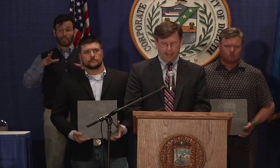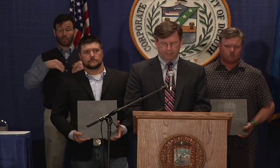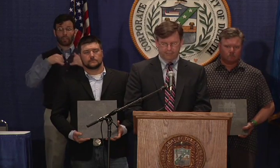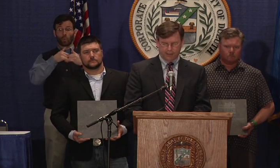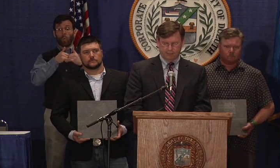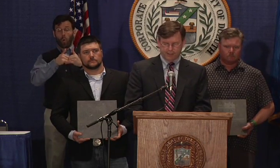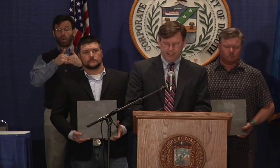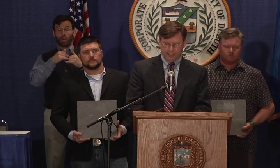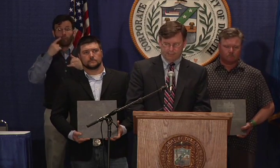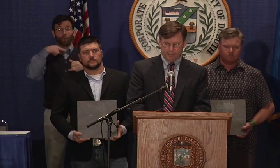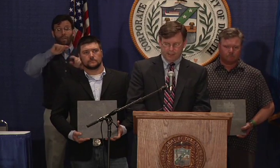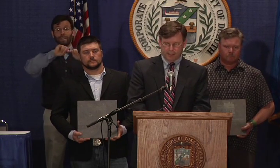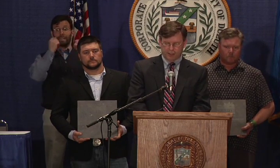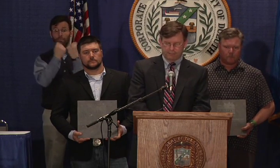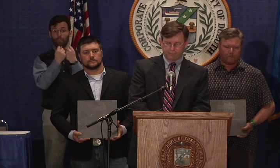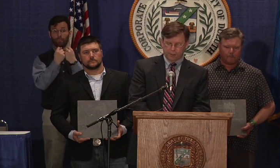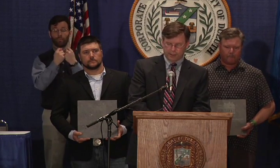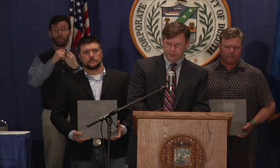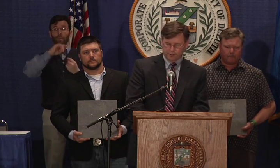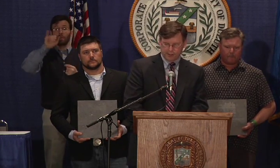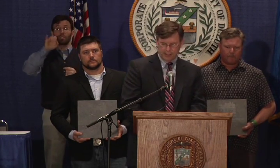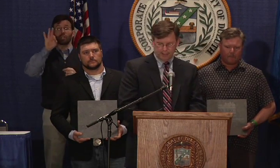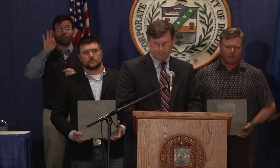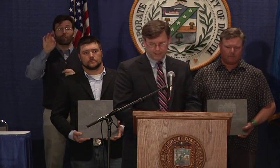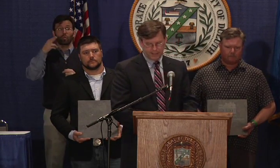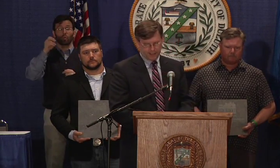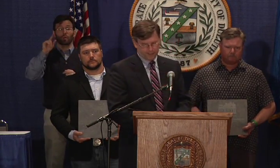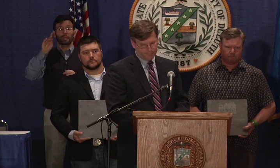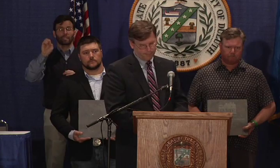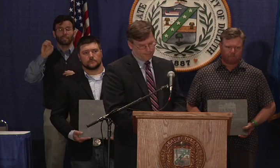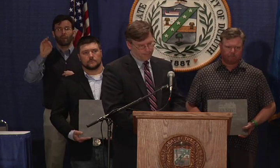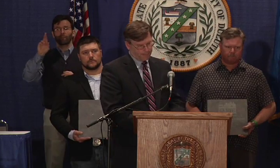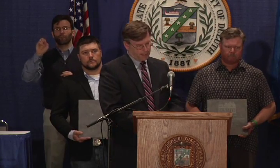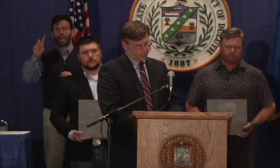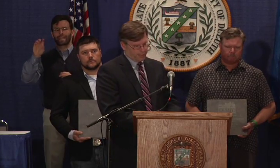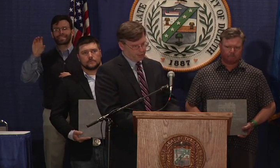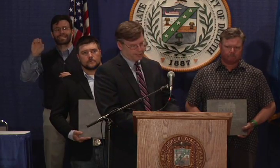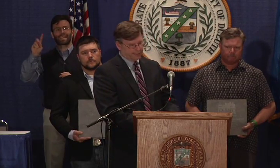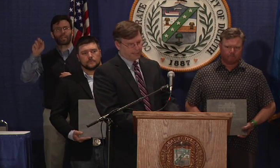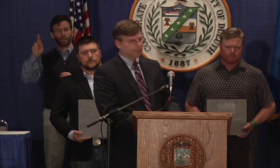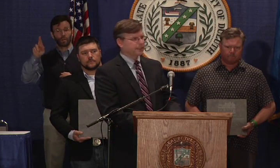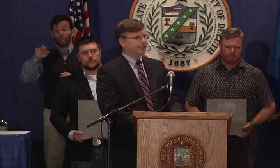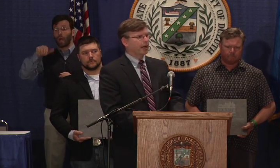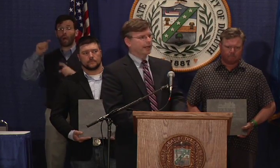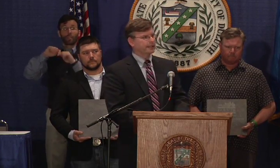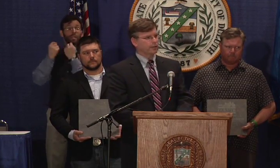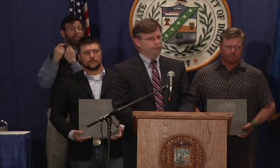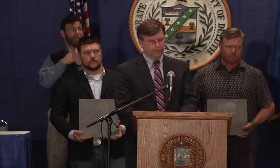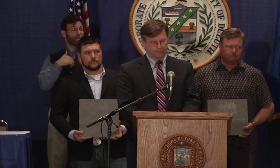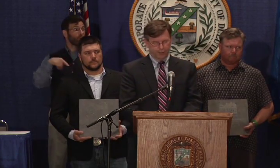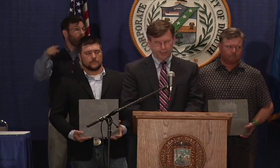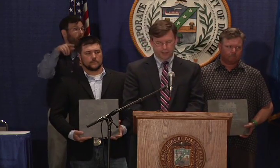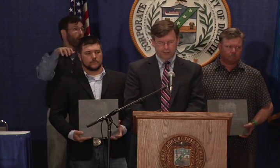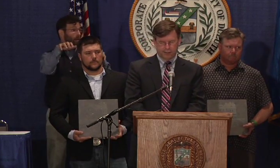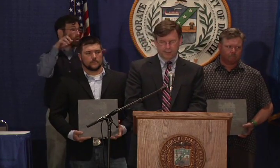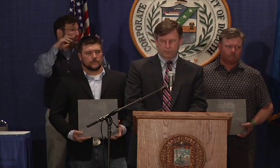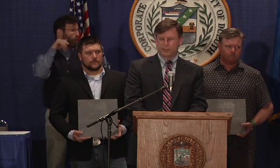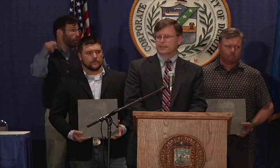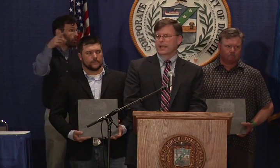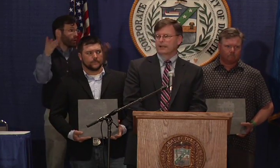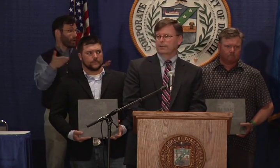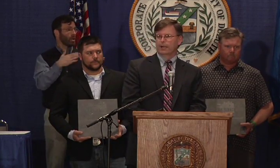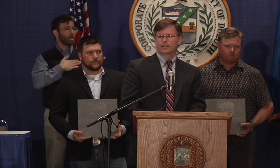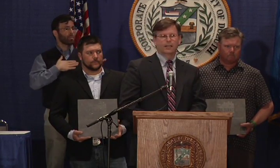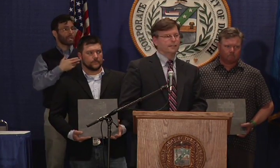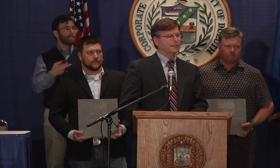on behalf of the team are Jeff Vukolich and Fred Seeger. Will the other team members in the audience, hopefully if you're here,